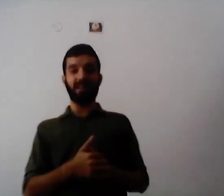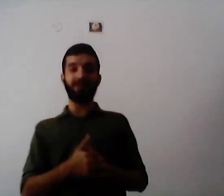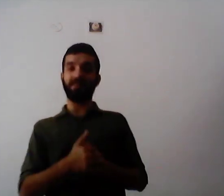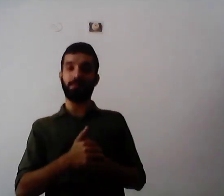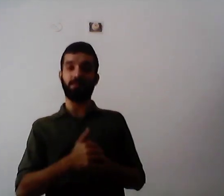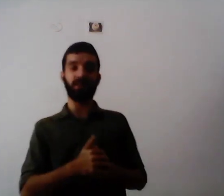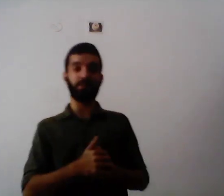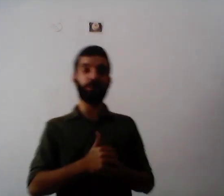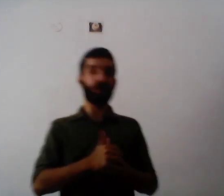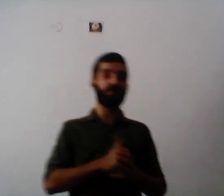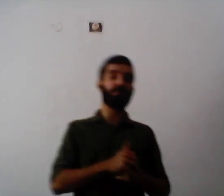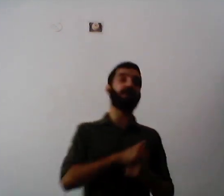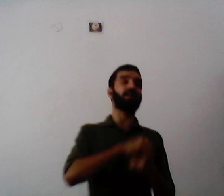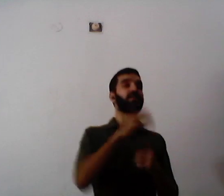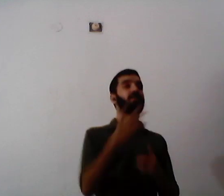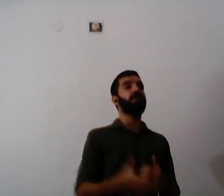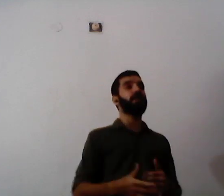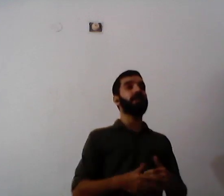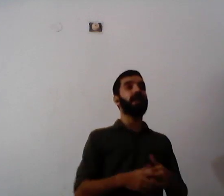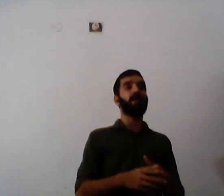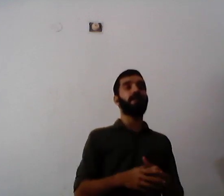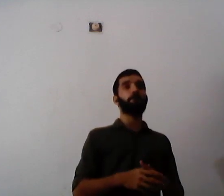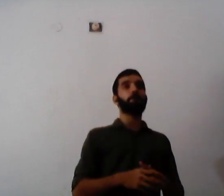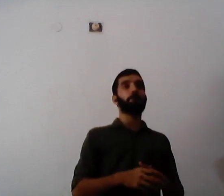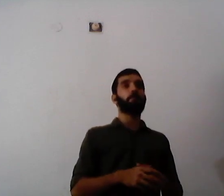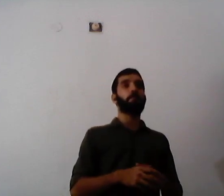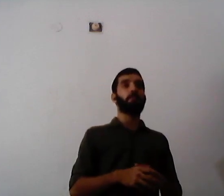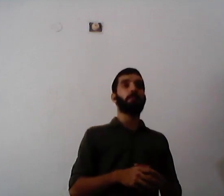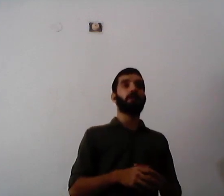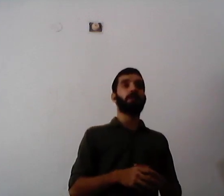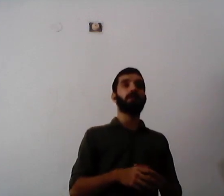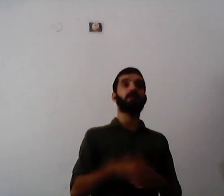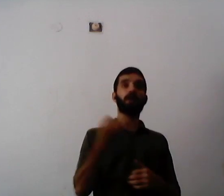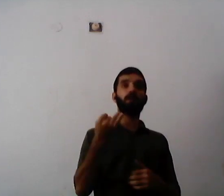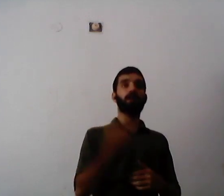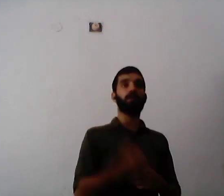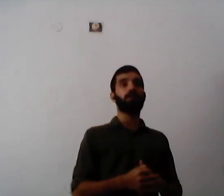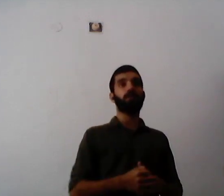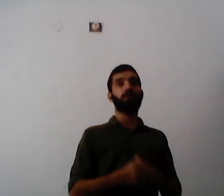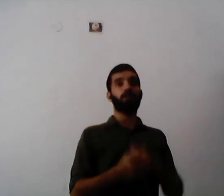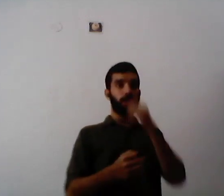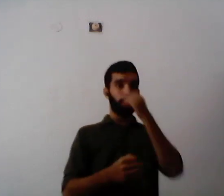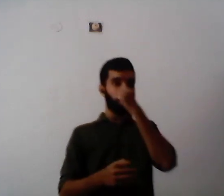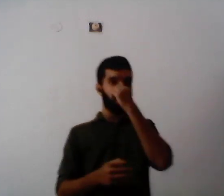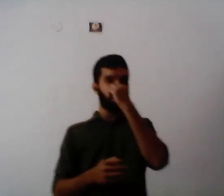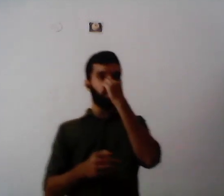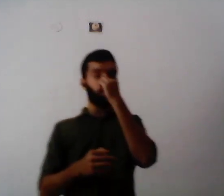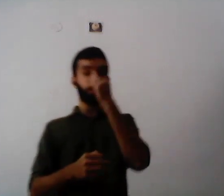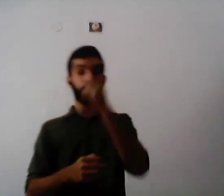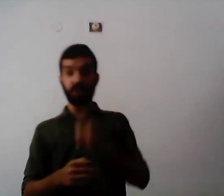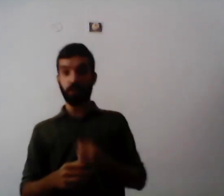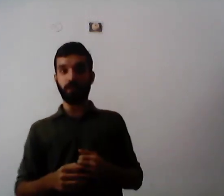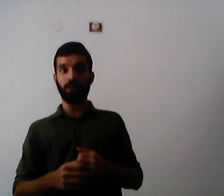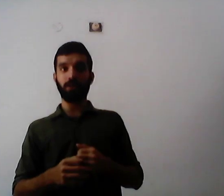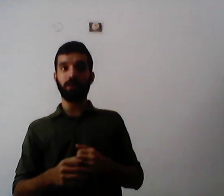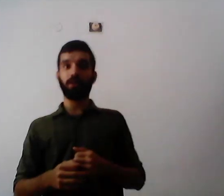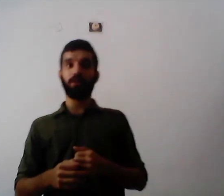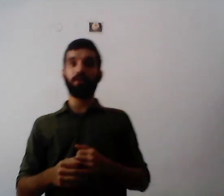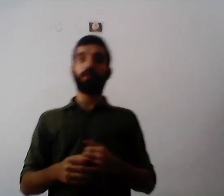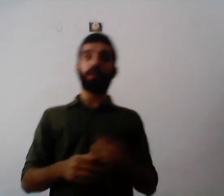available. Okay, fine. Then the third one was pressure, the effect